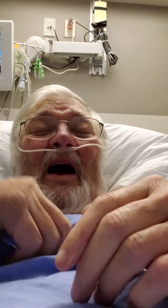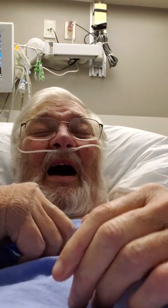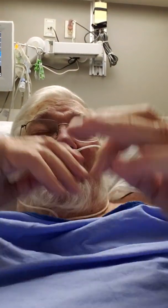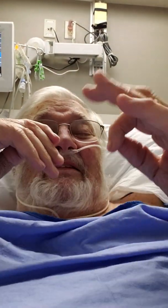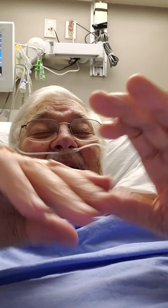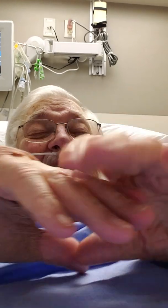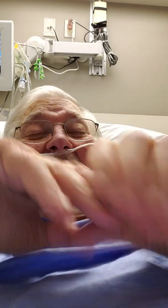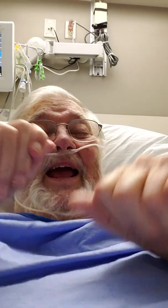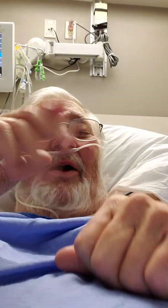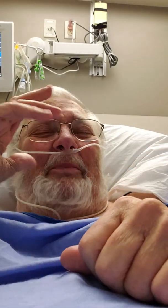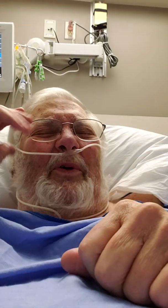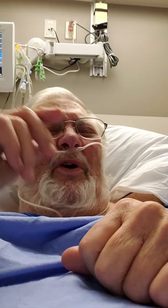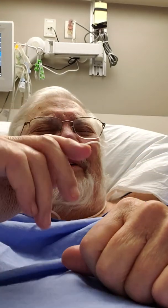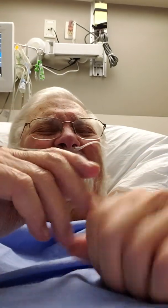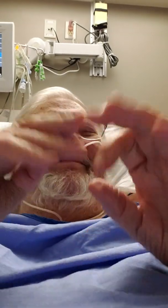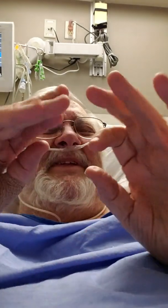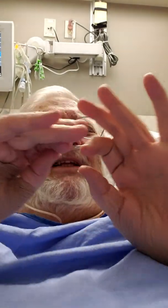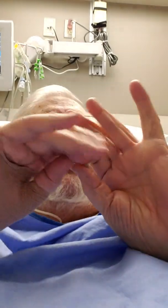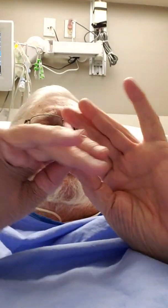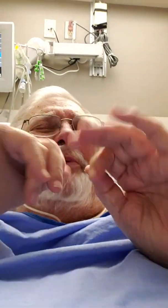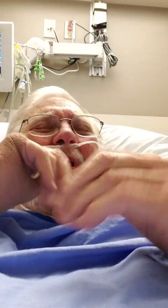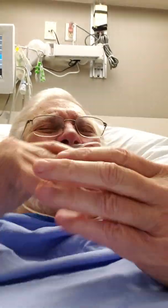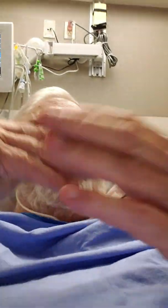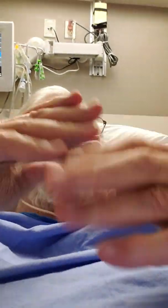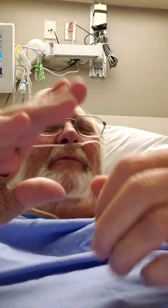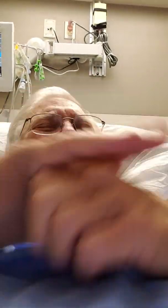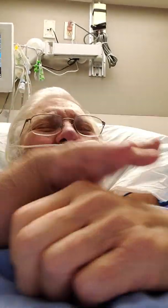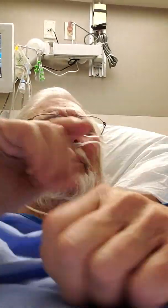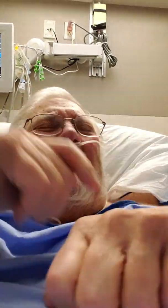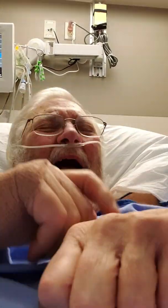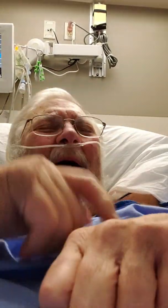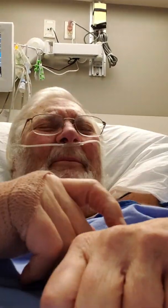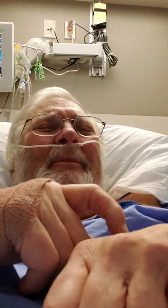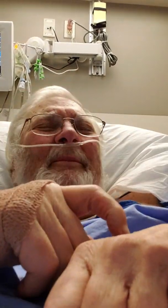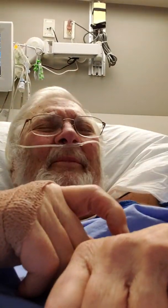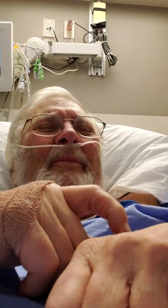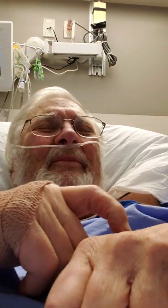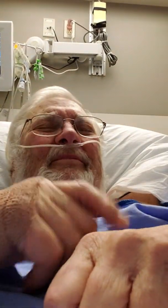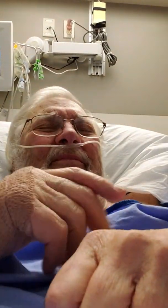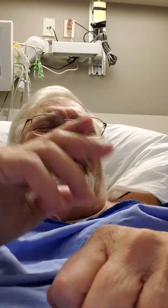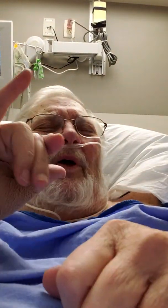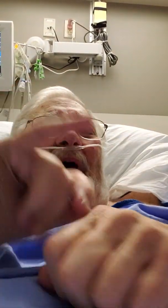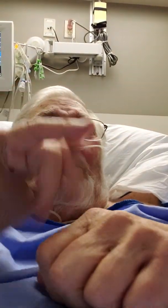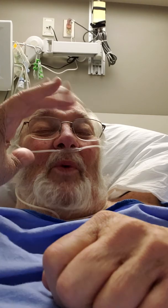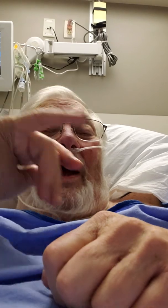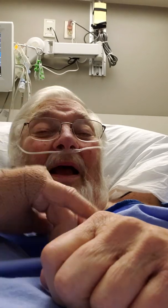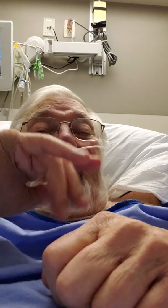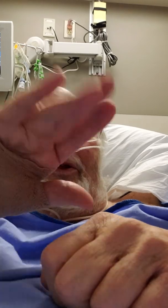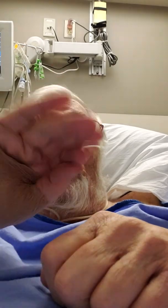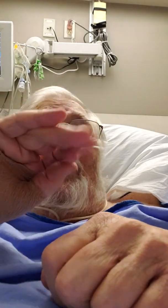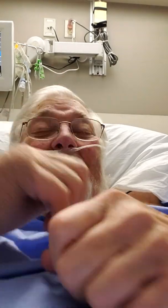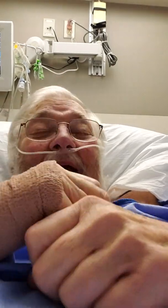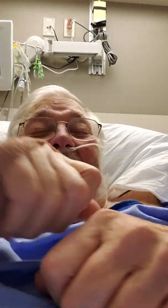I started to laugh because interpreter now offer full time. So that's why I choose to get